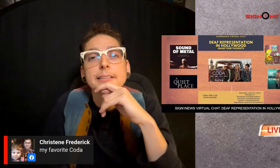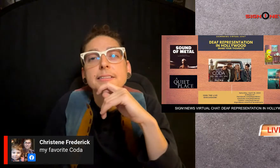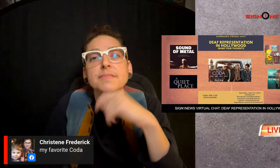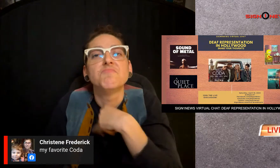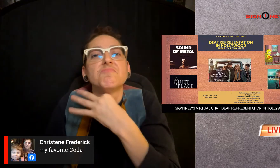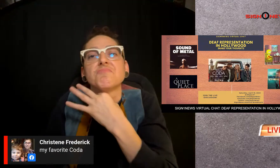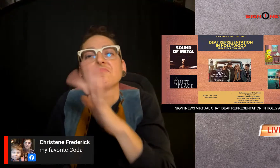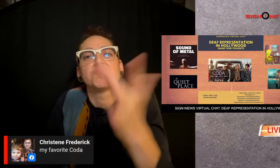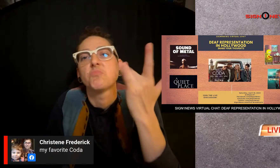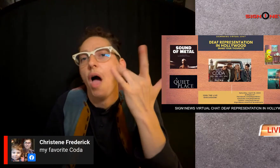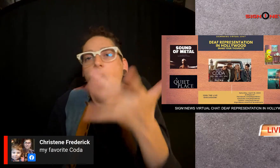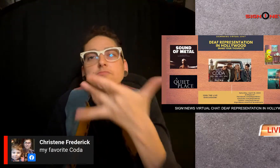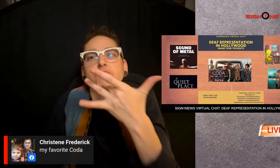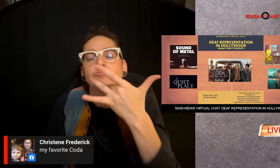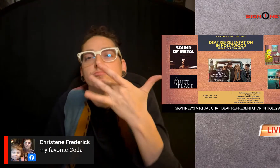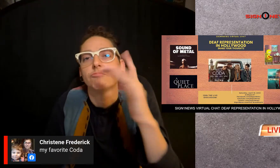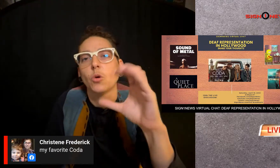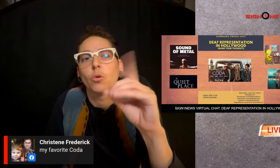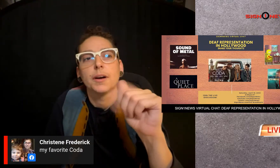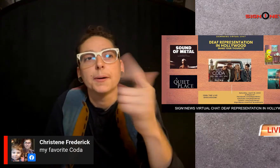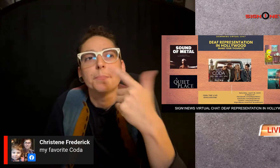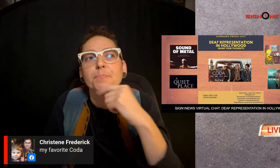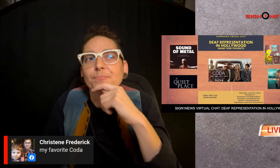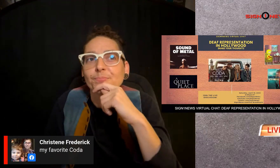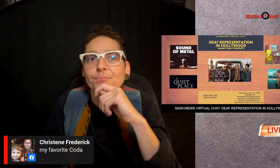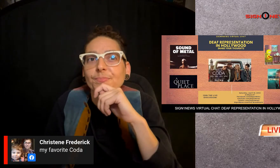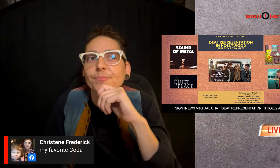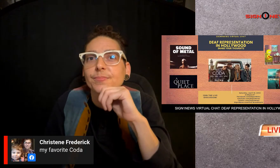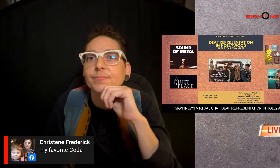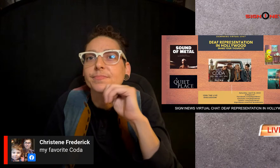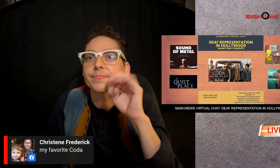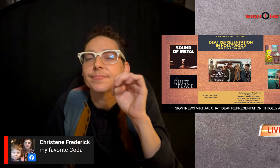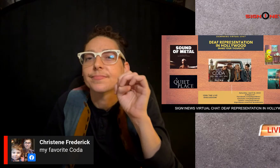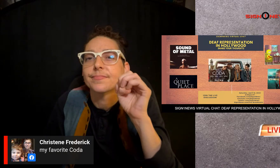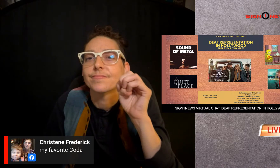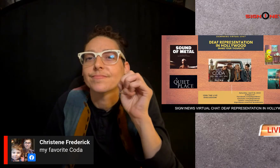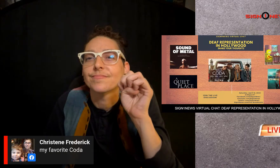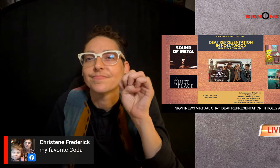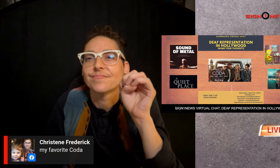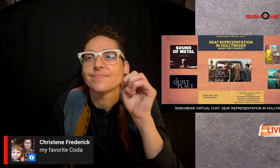why? I'm just curious. Why was Cody your favorite?